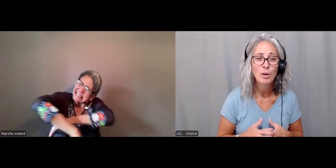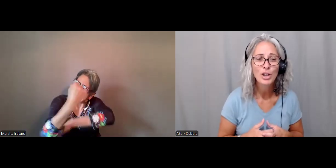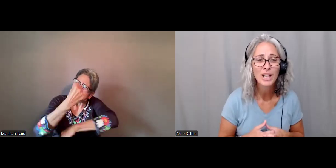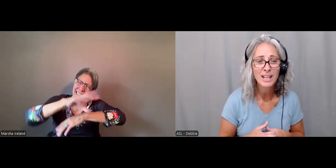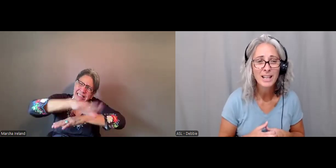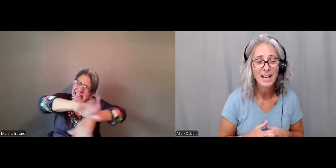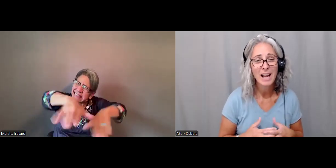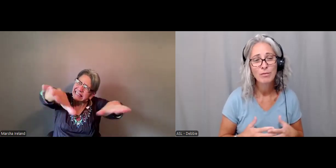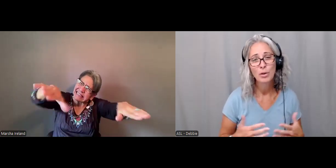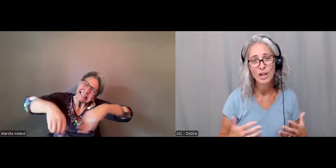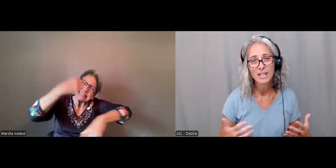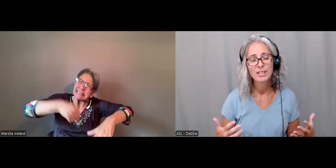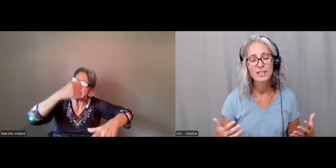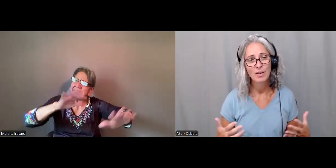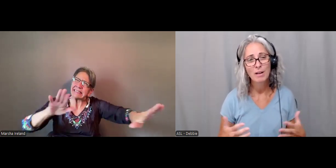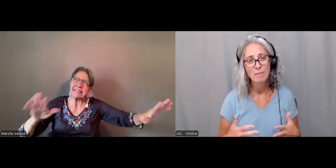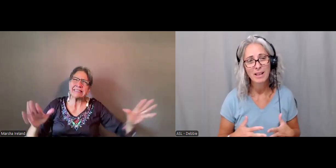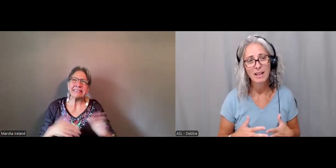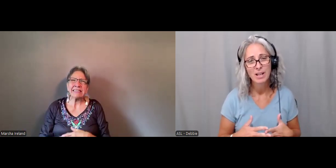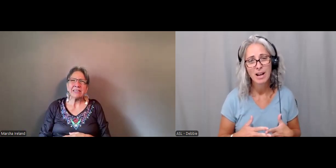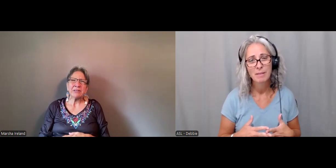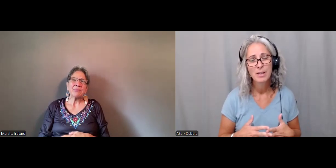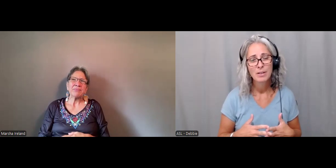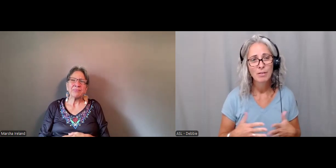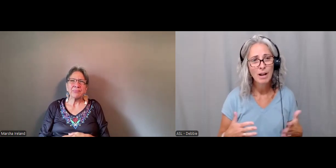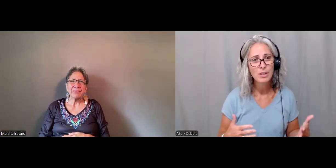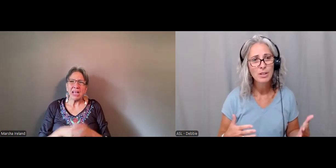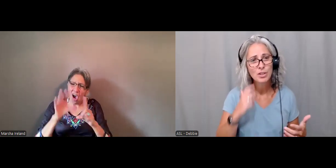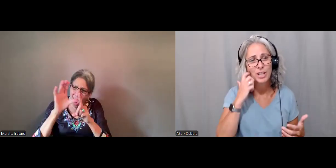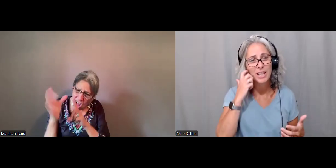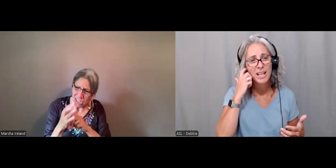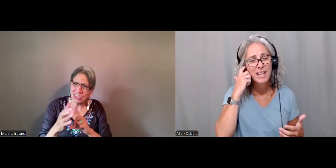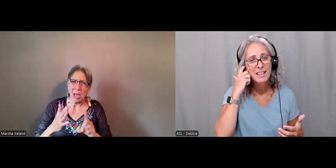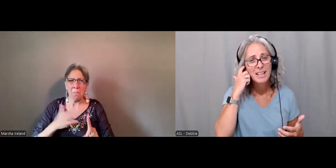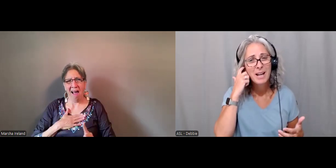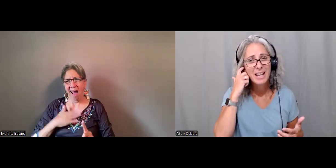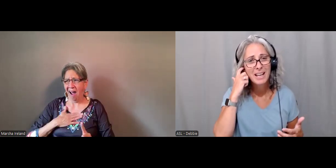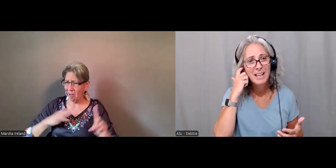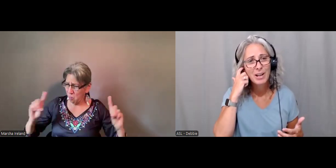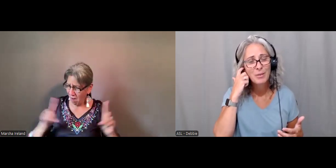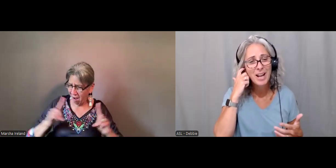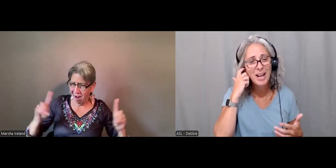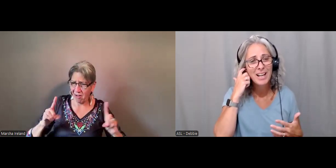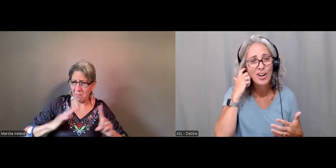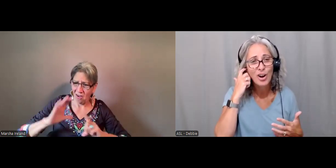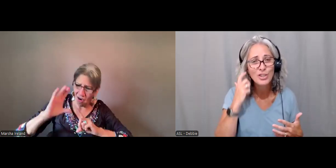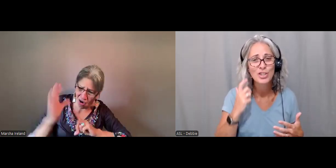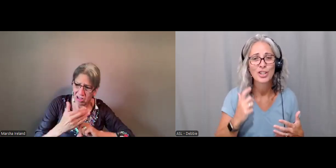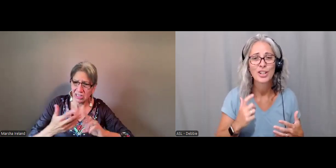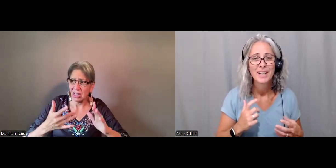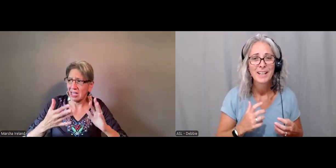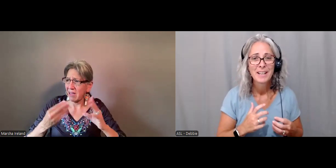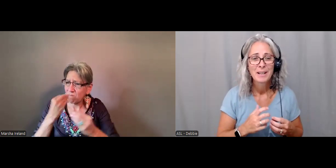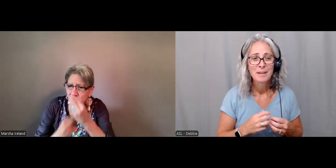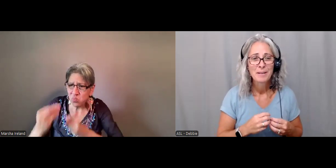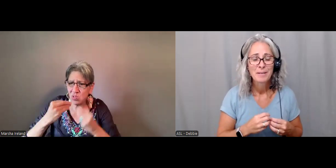I worry, and have worried throughout my lifetime, throughout this journey, that my Oneida